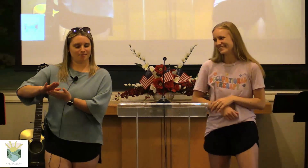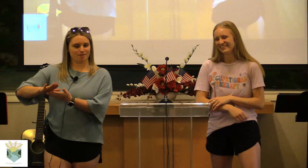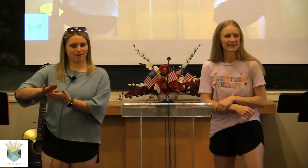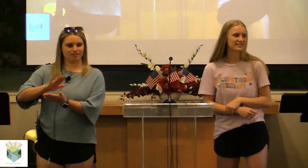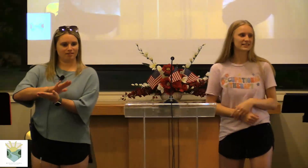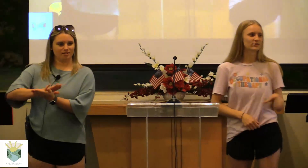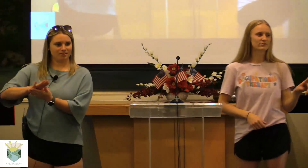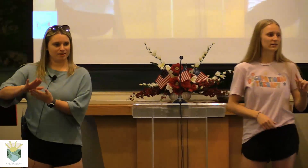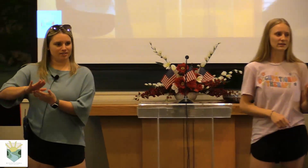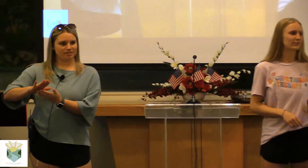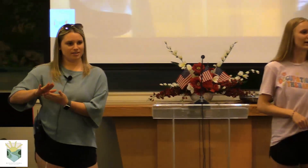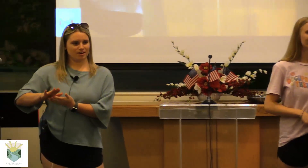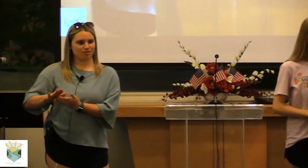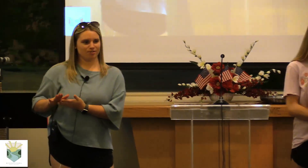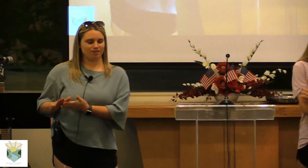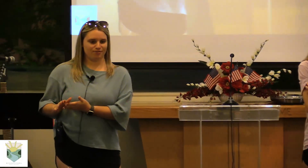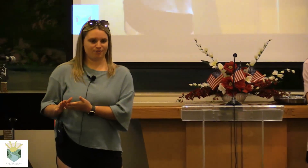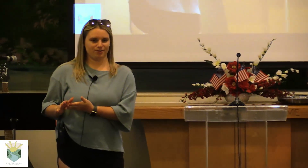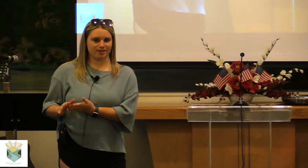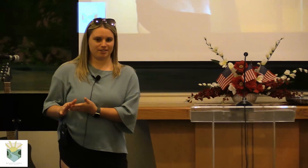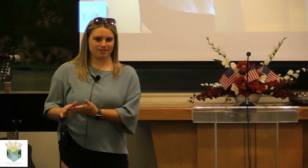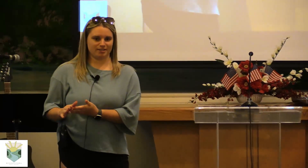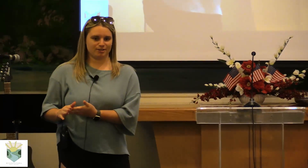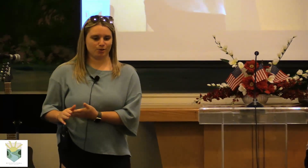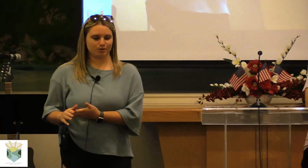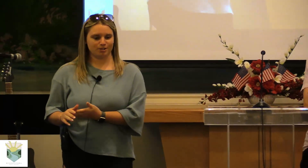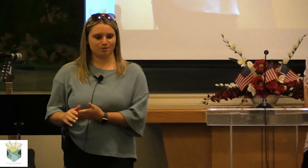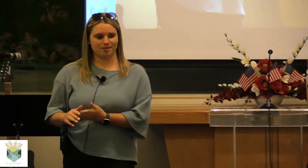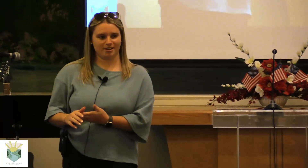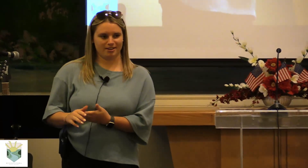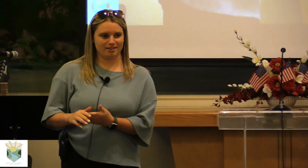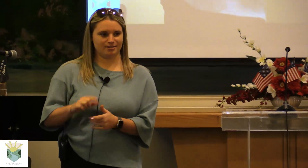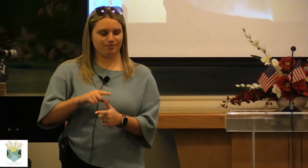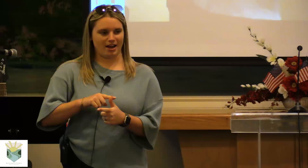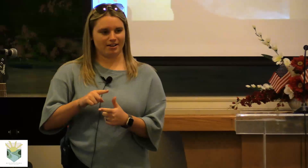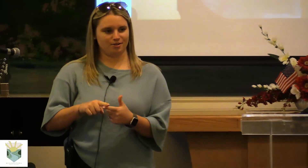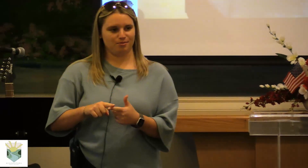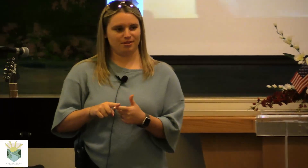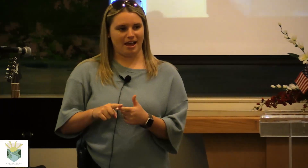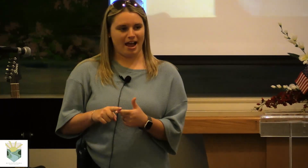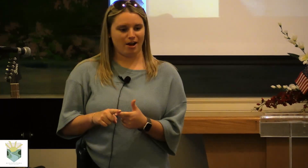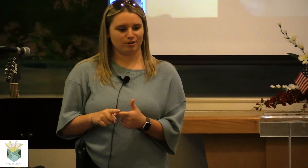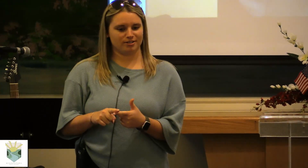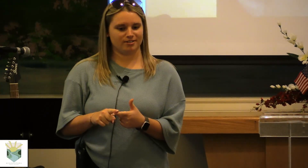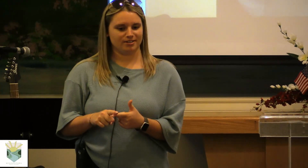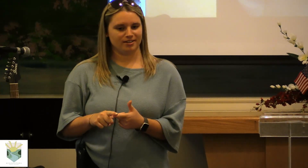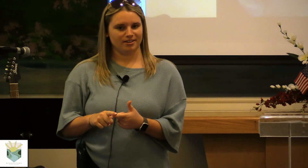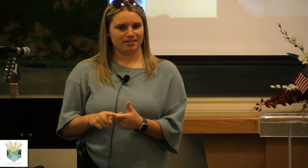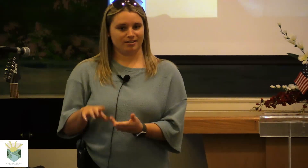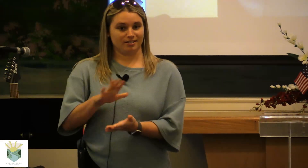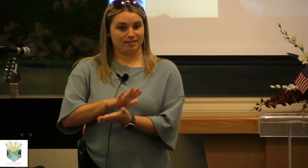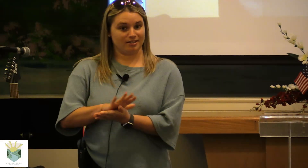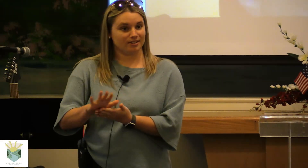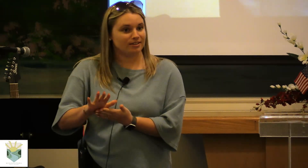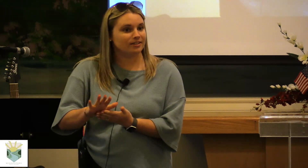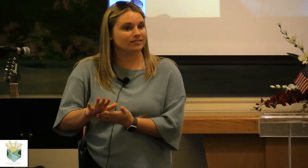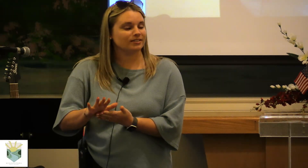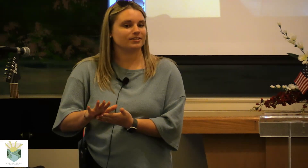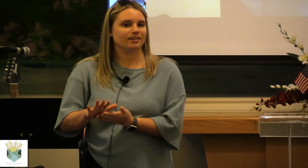thing. So if Grayson's told you that he's vacuumed the house, you can say, is it clean? He'll say, yeah.